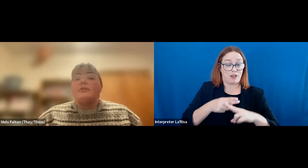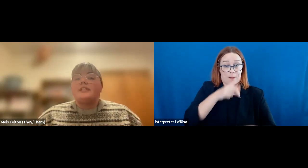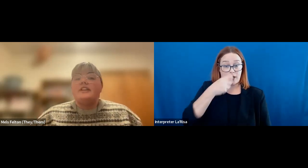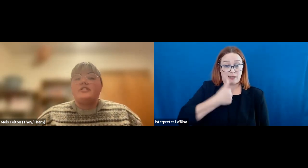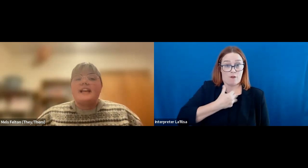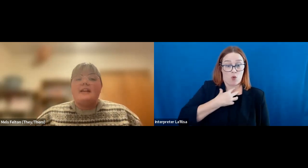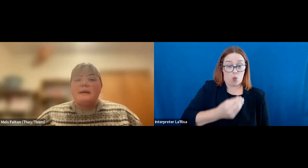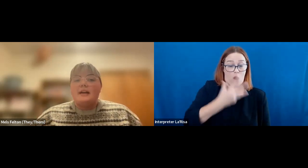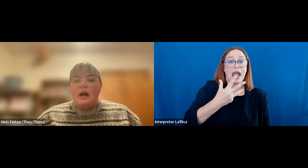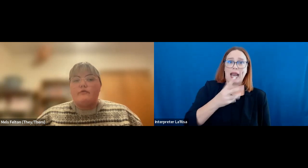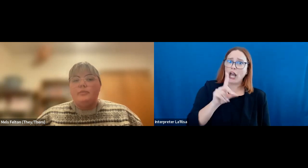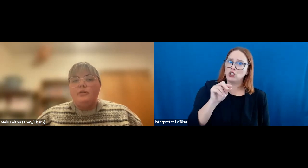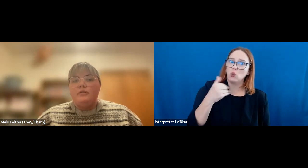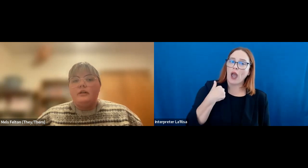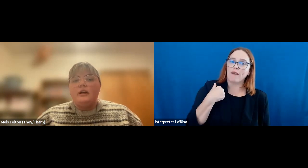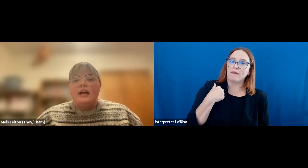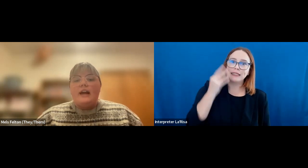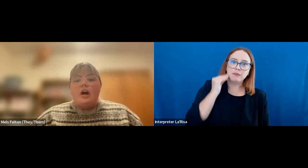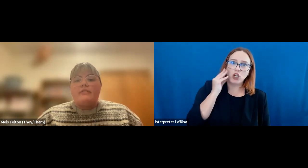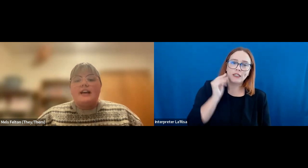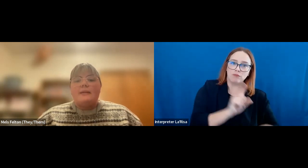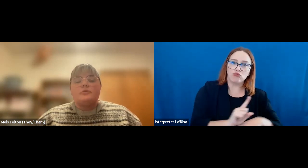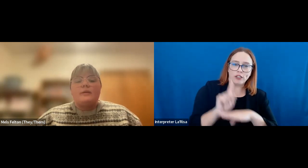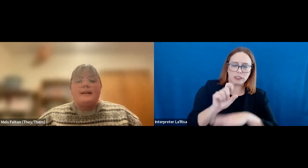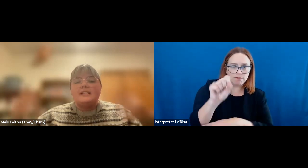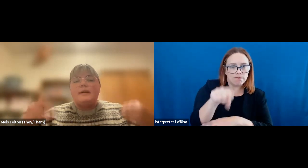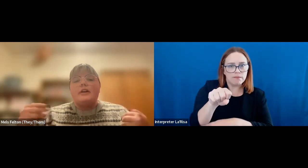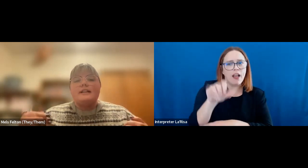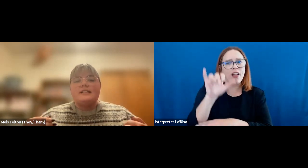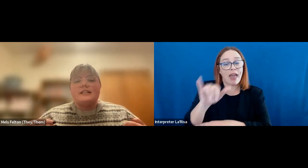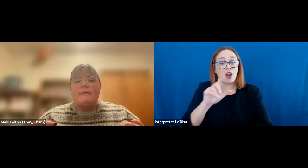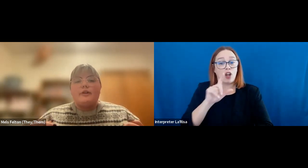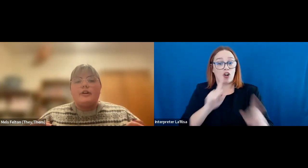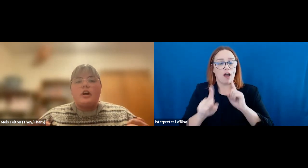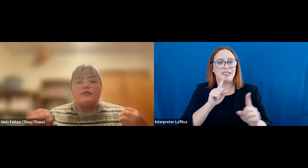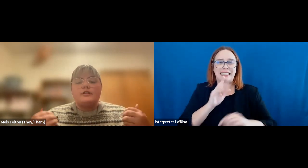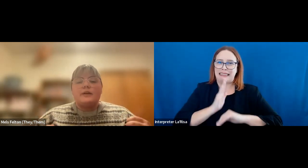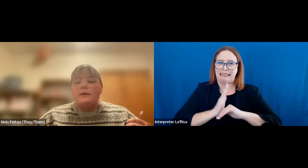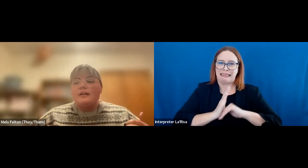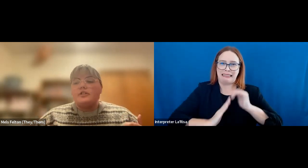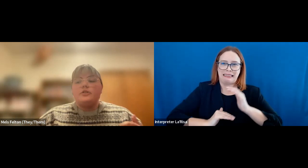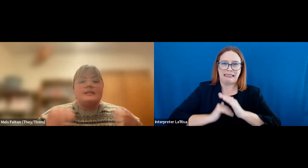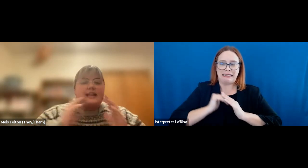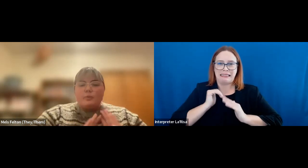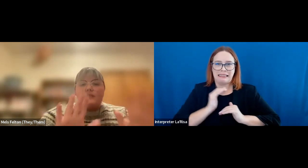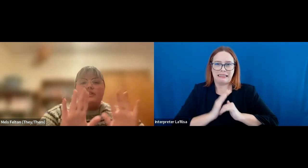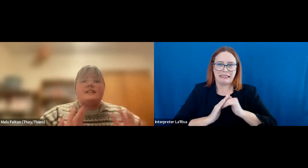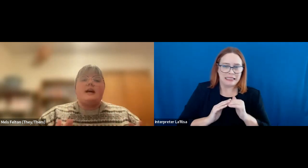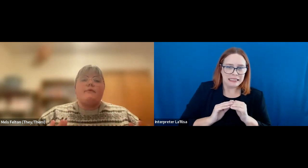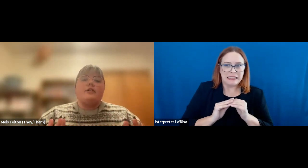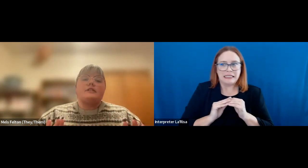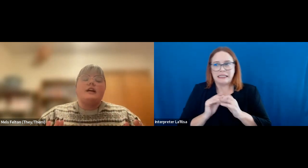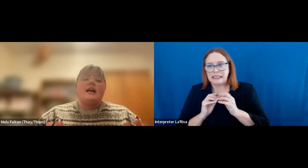These conversations can be uncomfortable. And oftentimes when we experience discomfort, our first thing we want to do is get rid